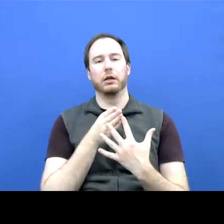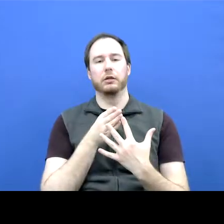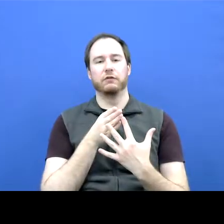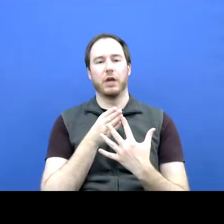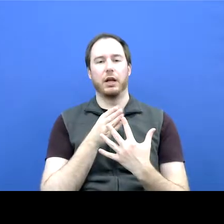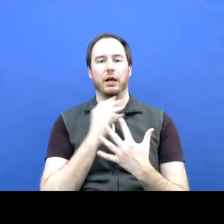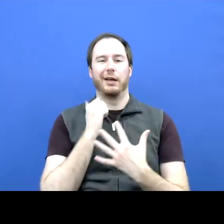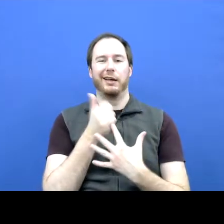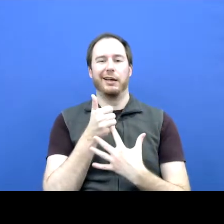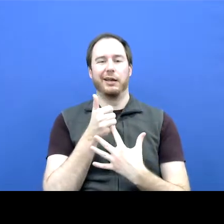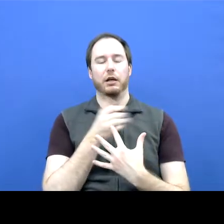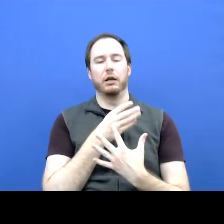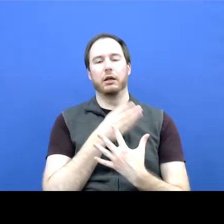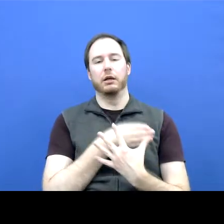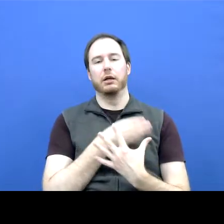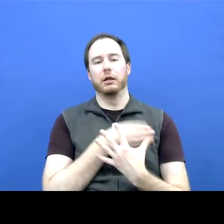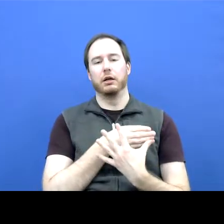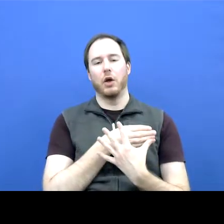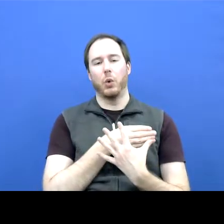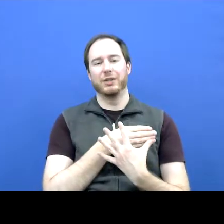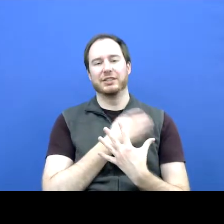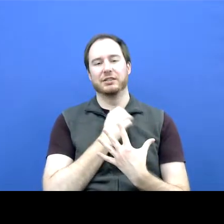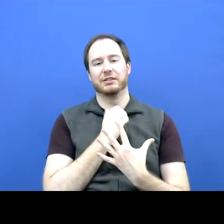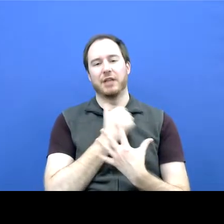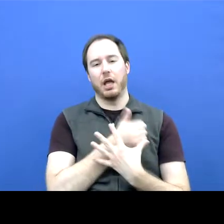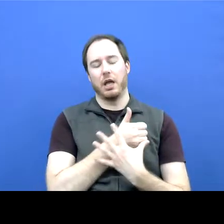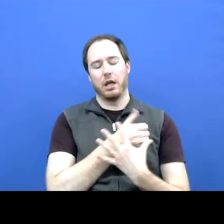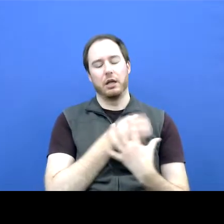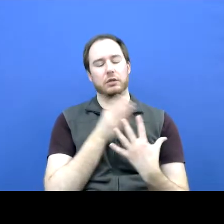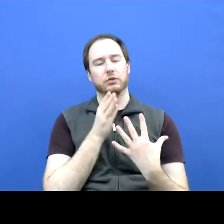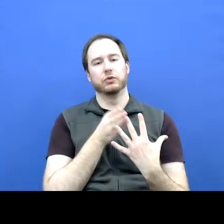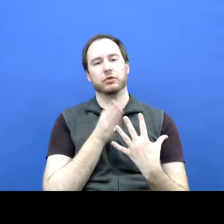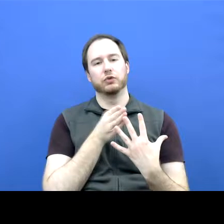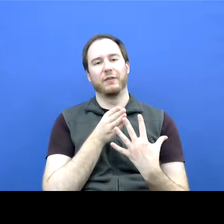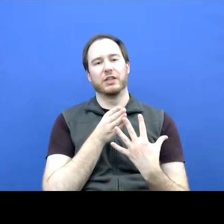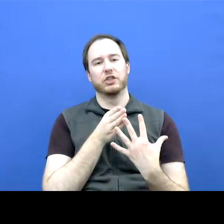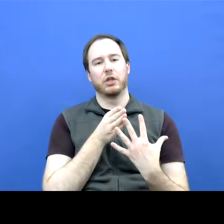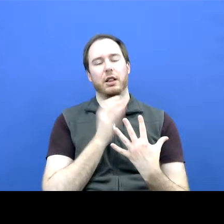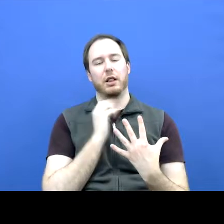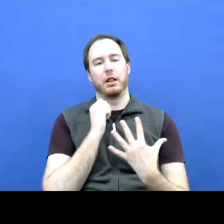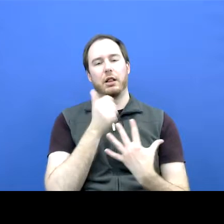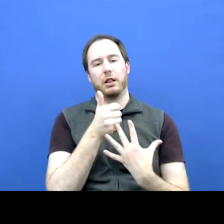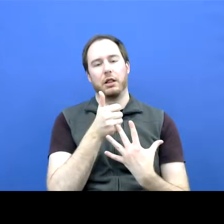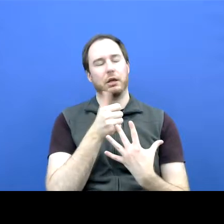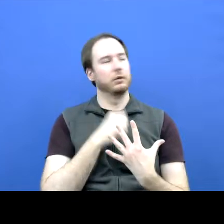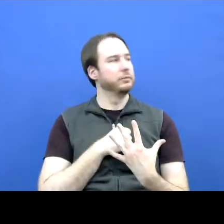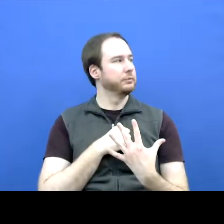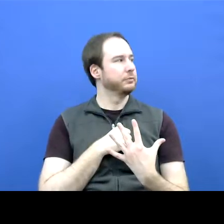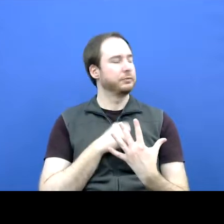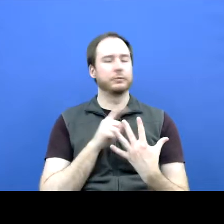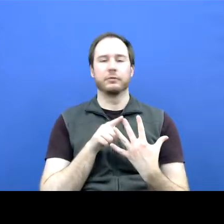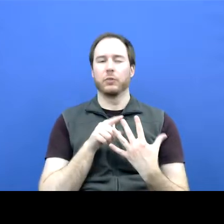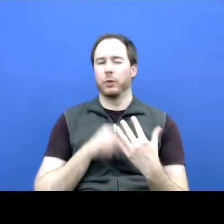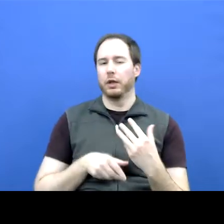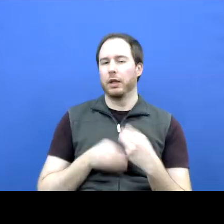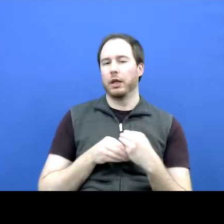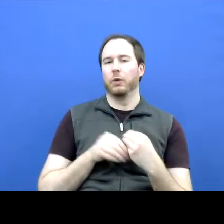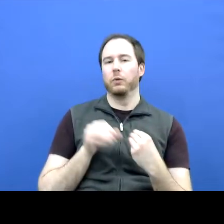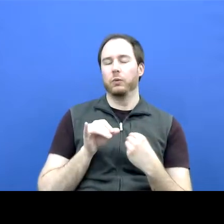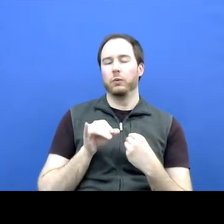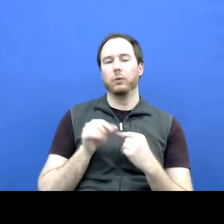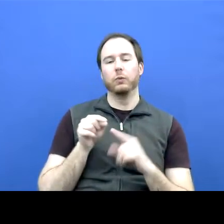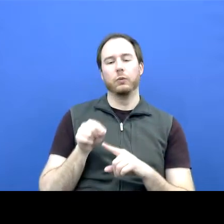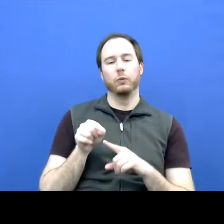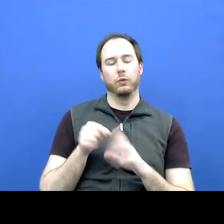Councilmember Safranek, Aye. Councilmember Owens, Aye. Supervisor Schultz. Aye. I'll just add that